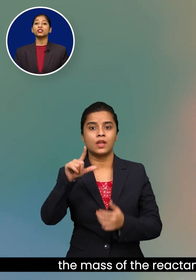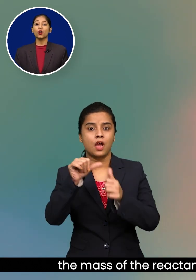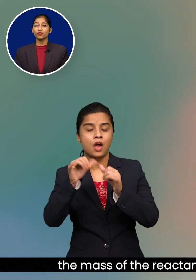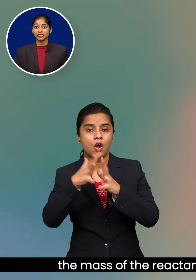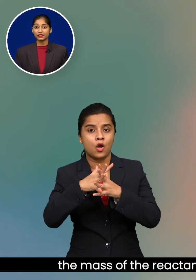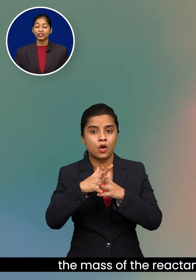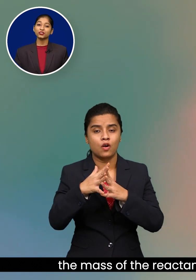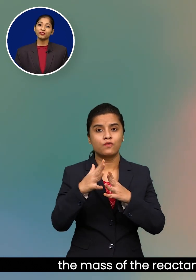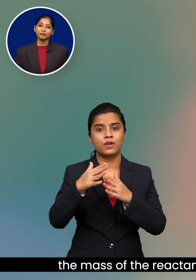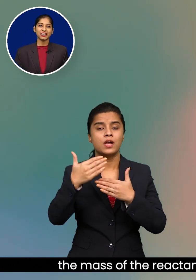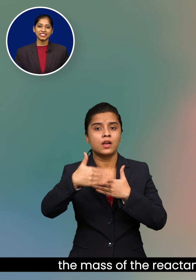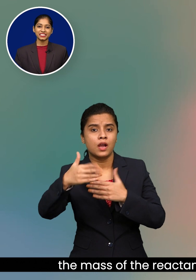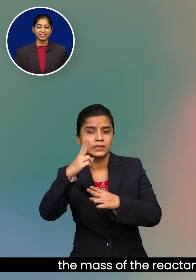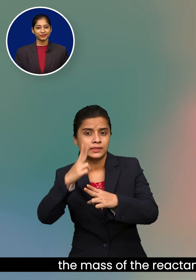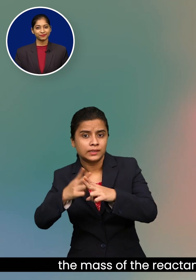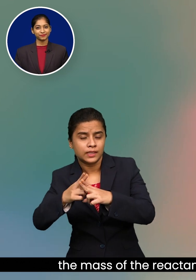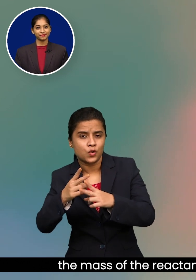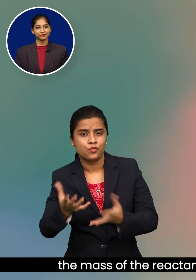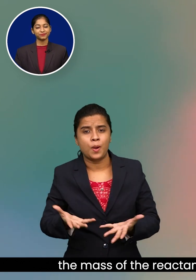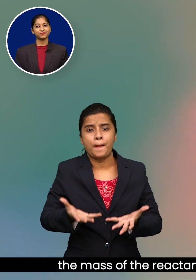This is the law of conservation of mass.